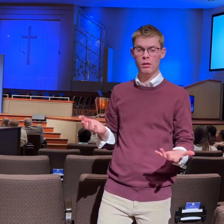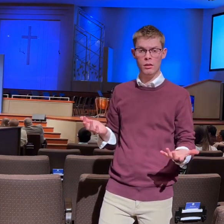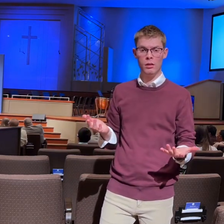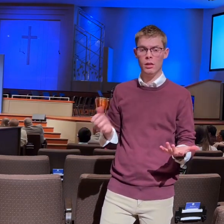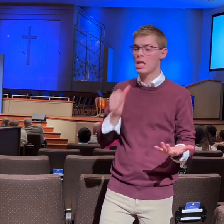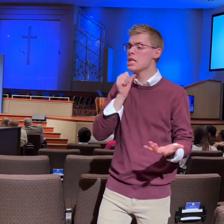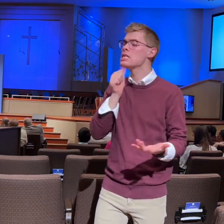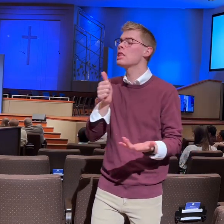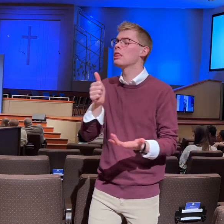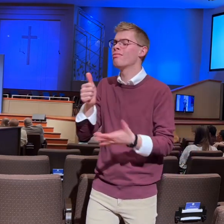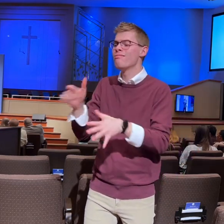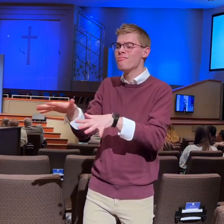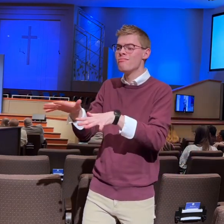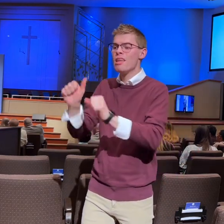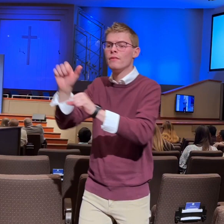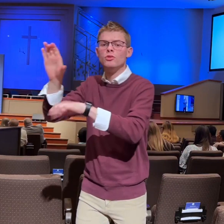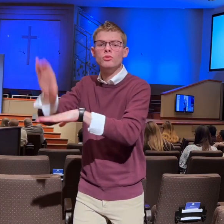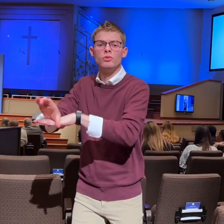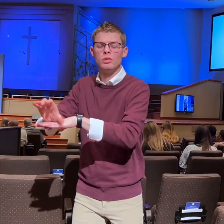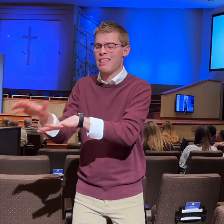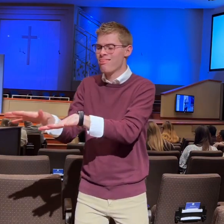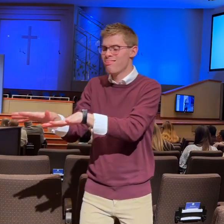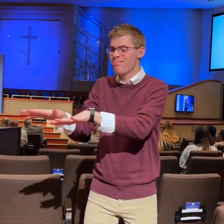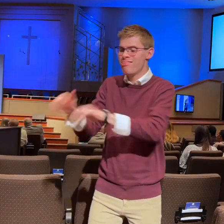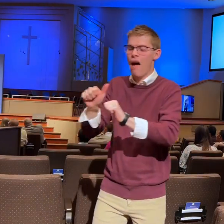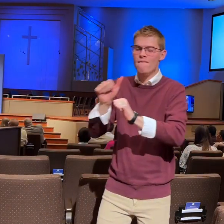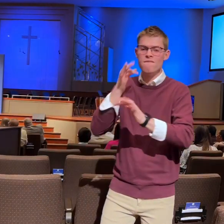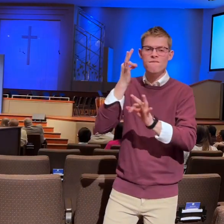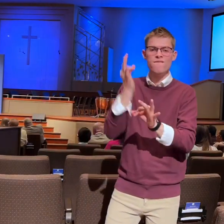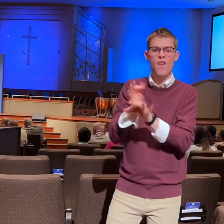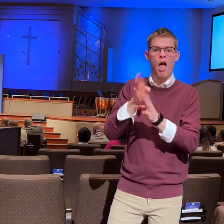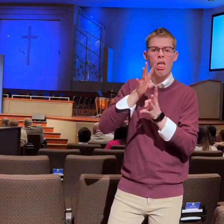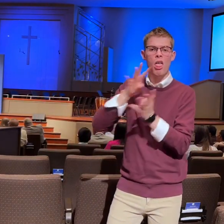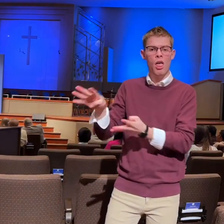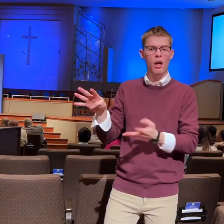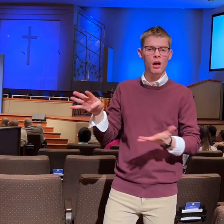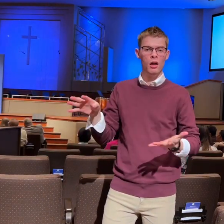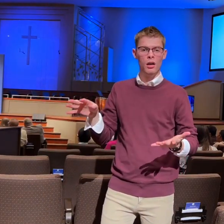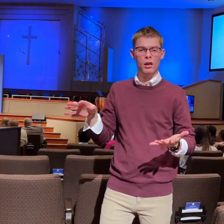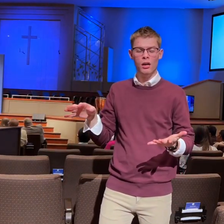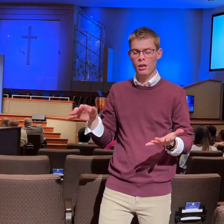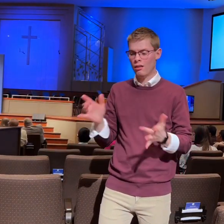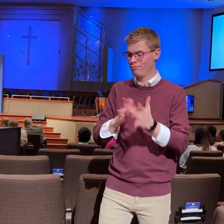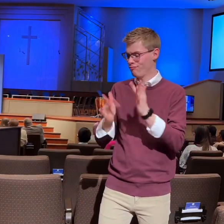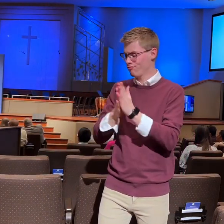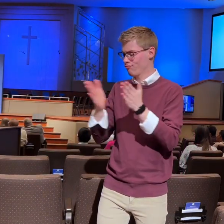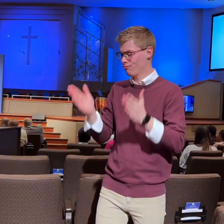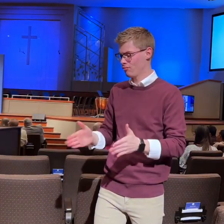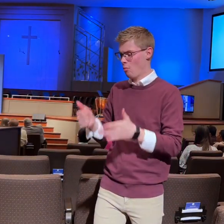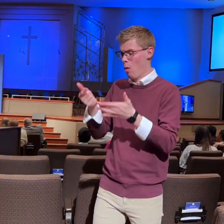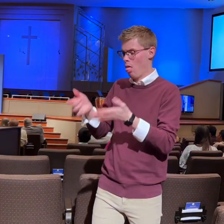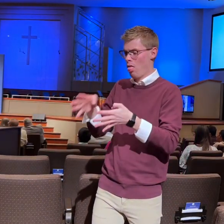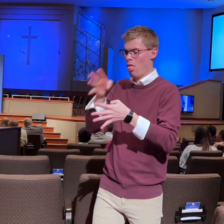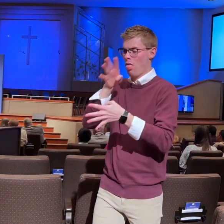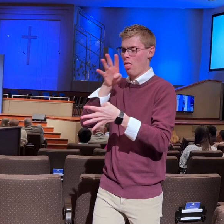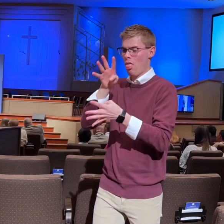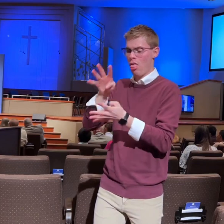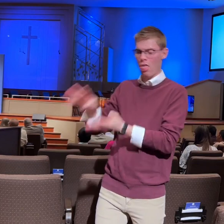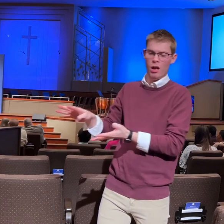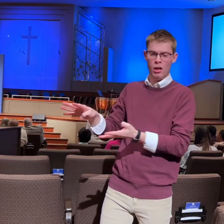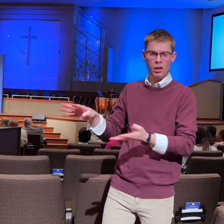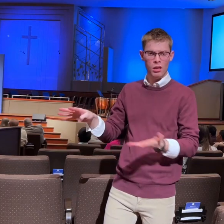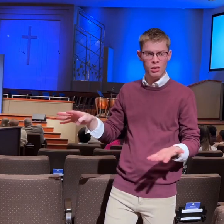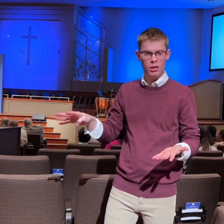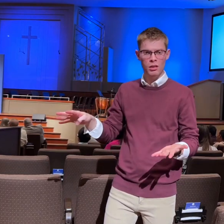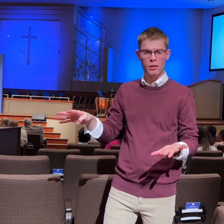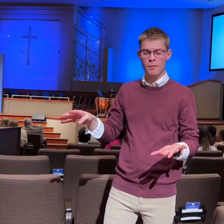leave his church. He left his faith. He just walked away from Christianity. Someone who wrote songs that people sing. I'll